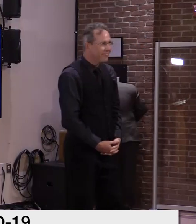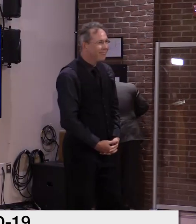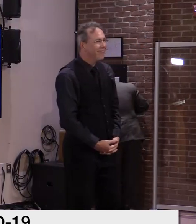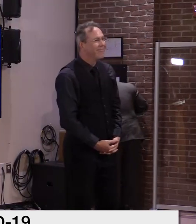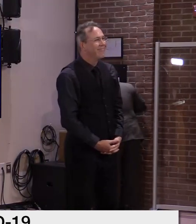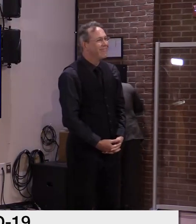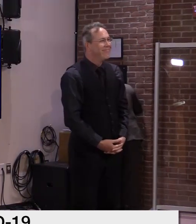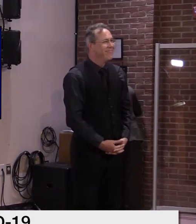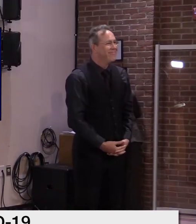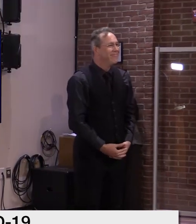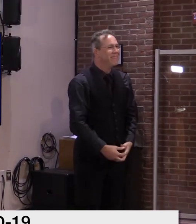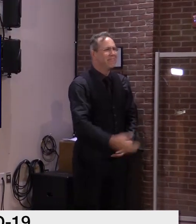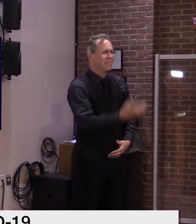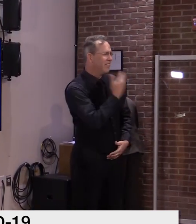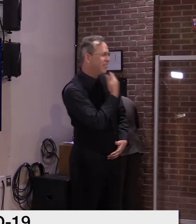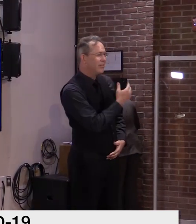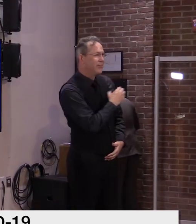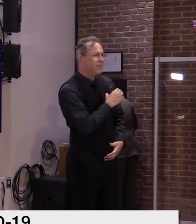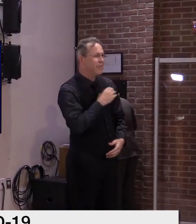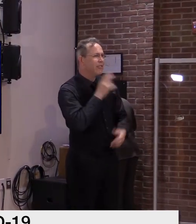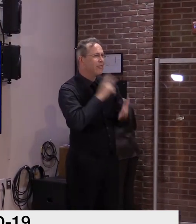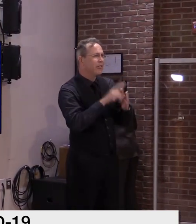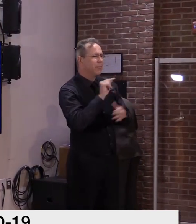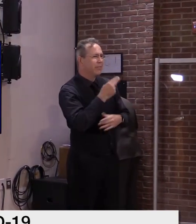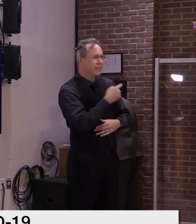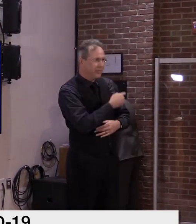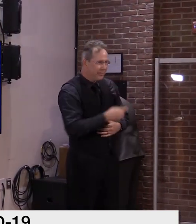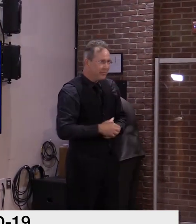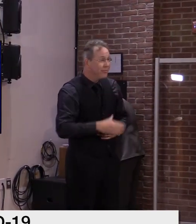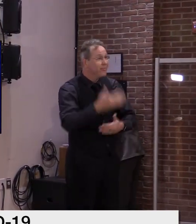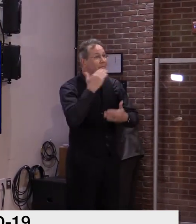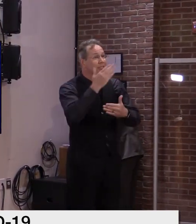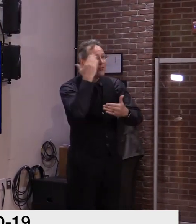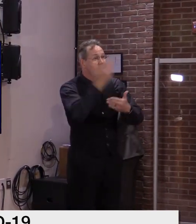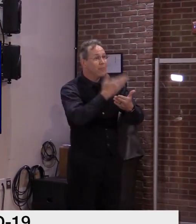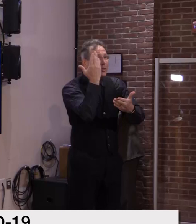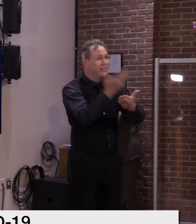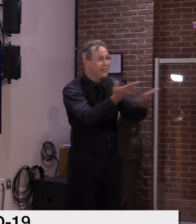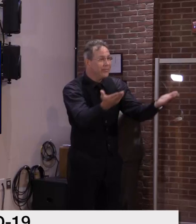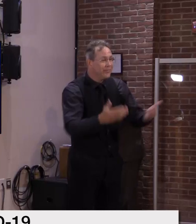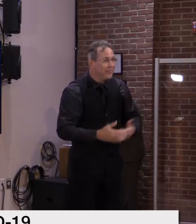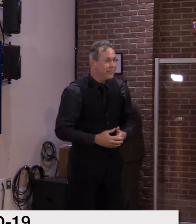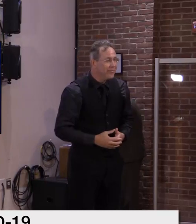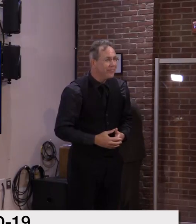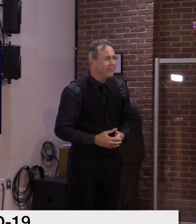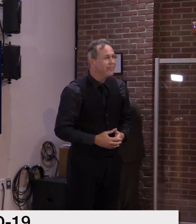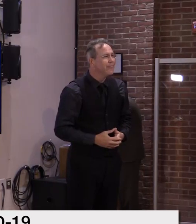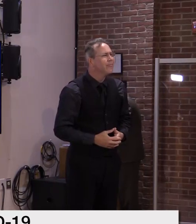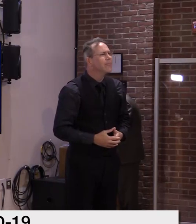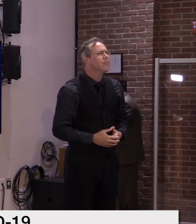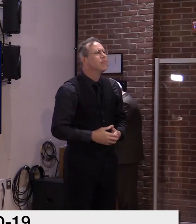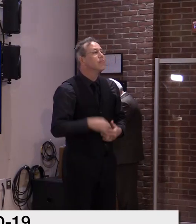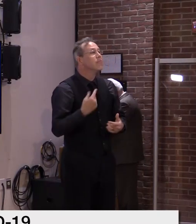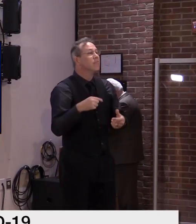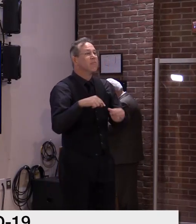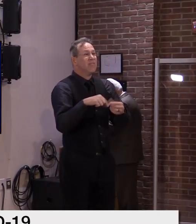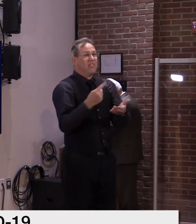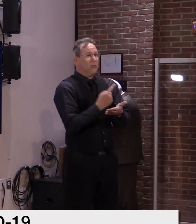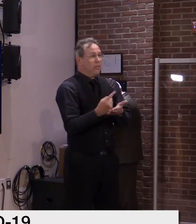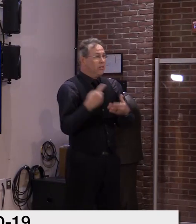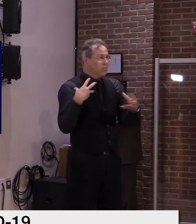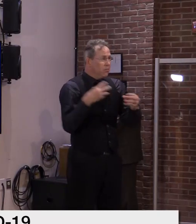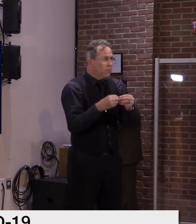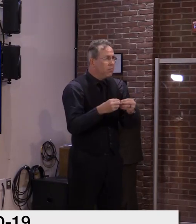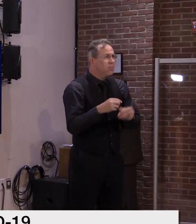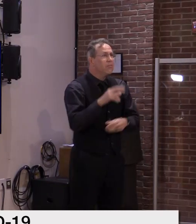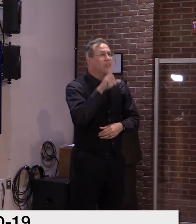Thank you very much, Secretary Smith, and good morning, everyone. Over this past week, the United States has crept closer to having